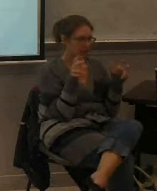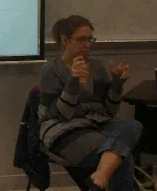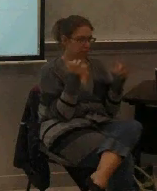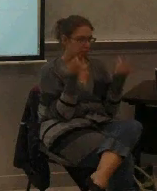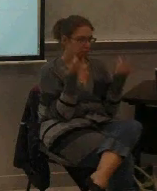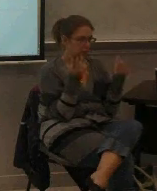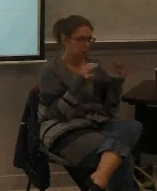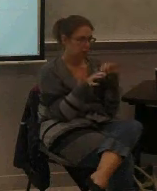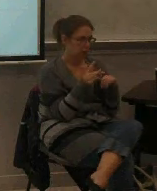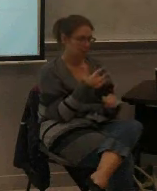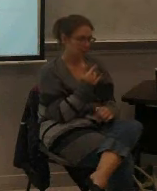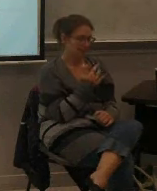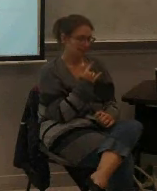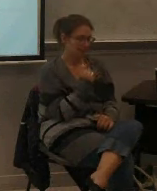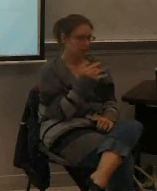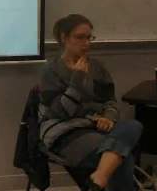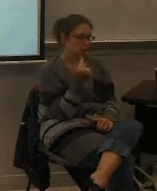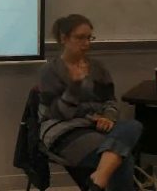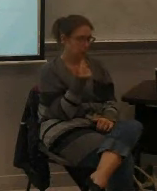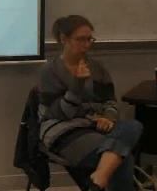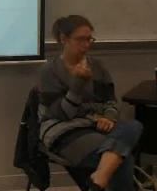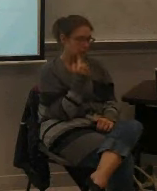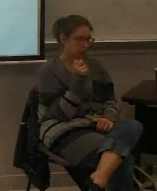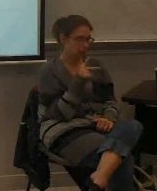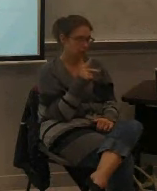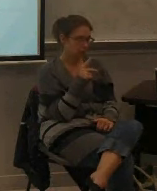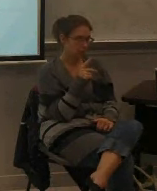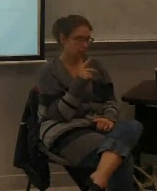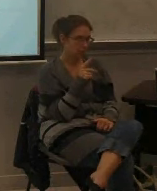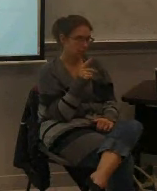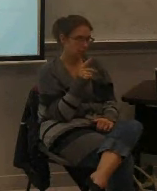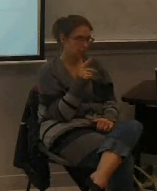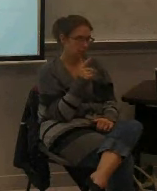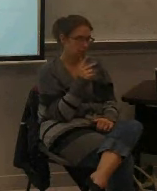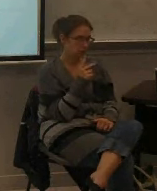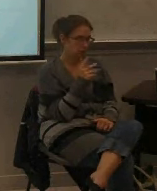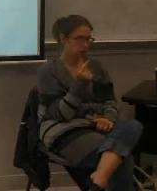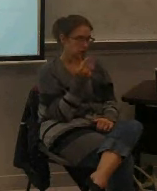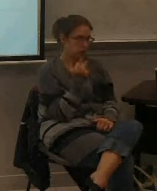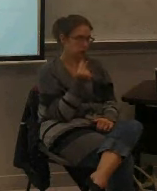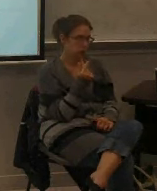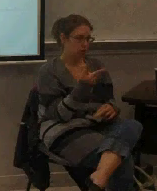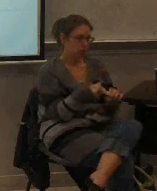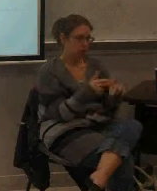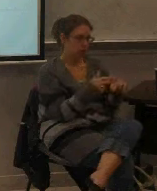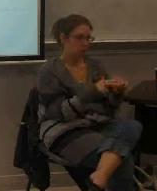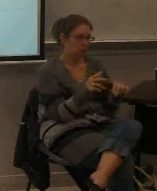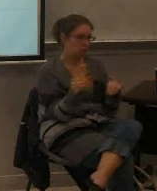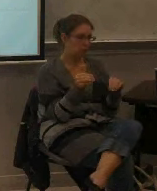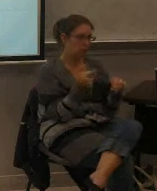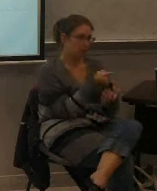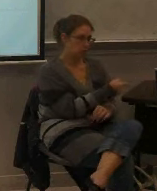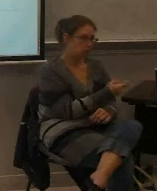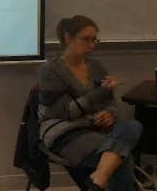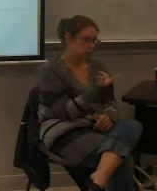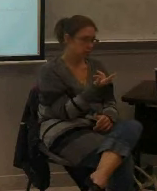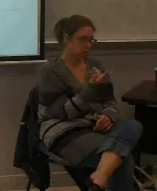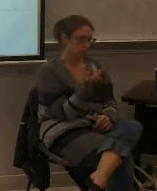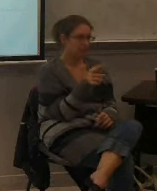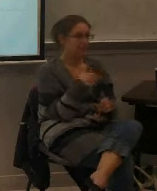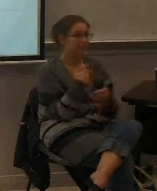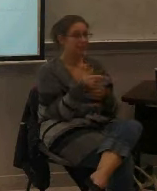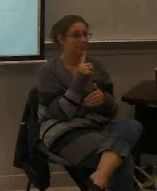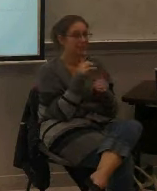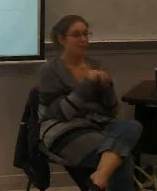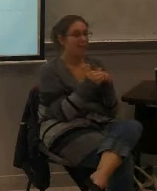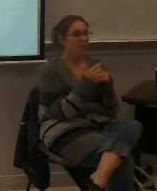sort of chemical sensor like glucose that says, okay, concentration's increasing, I'll keep going this way. And we'll talk about how they do that. The next issue, though,